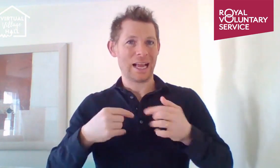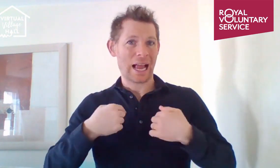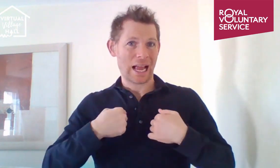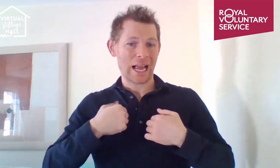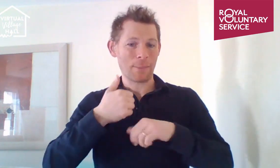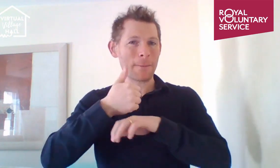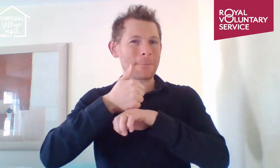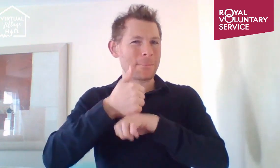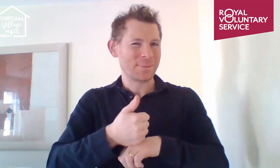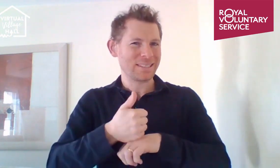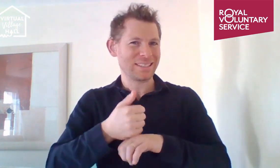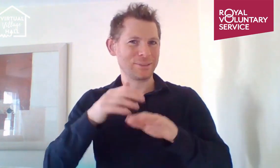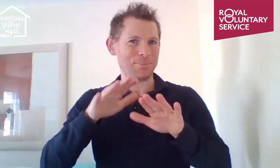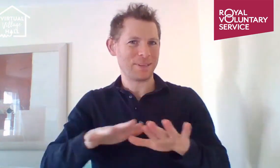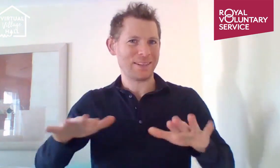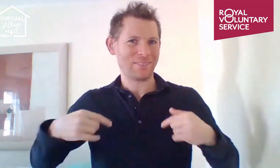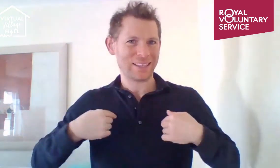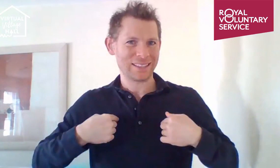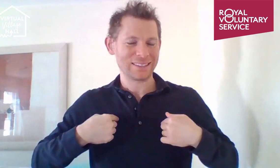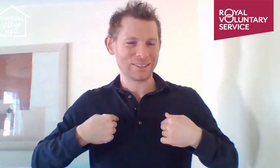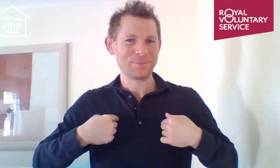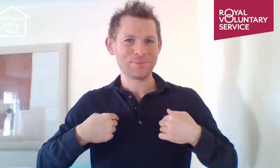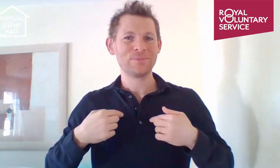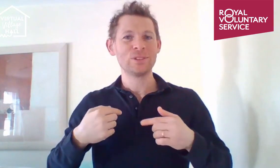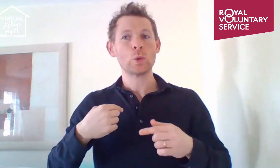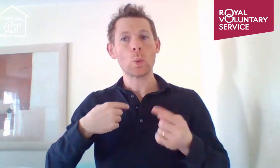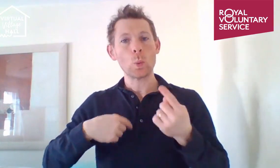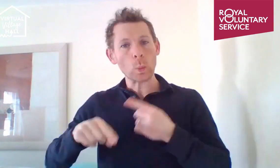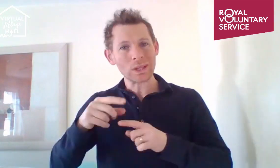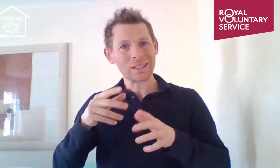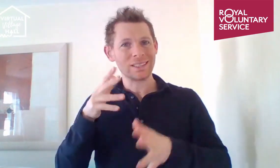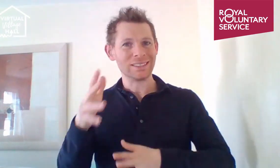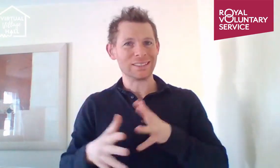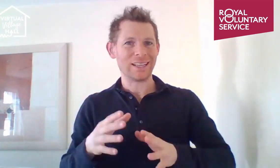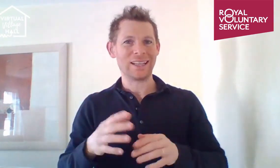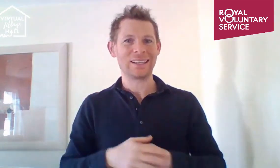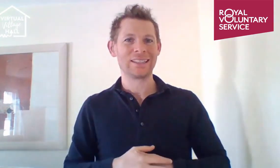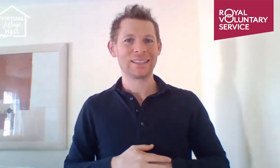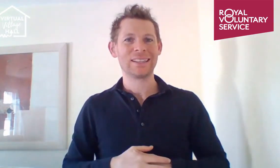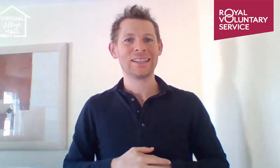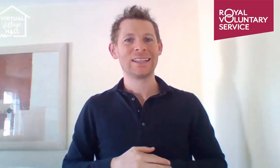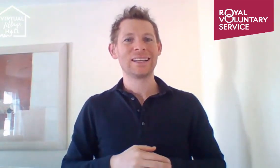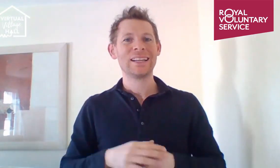This is the Northern Ireland sign, and I'm based here in Belfast, so I would use school.